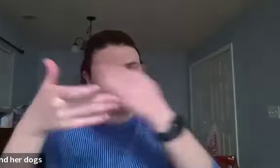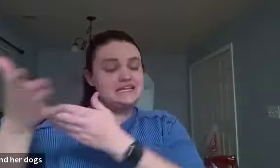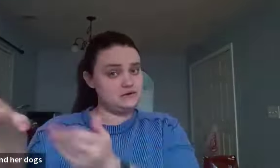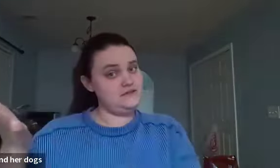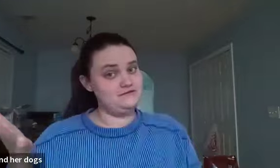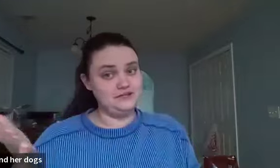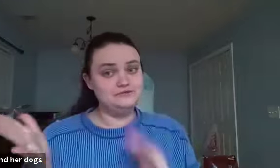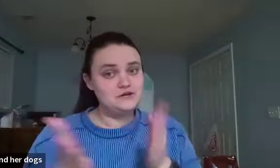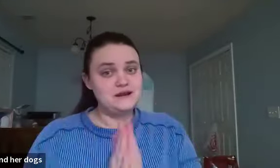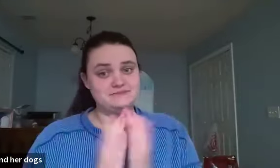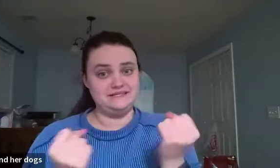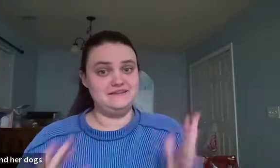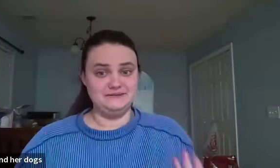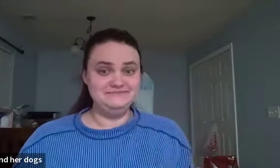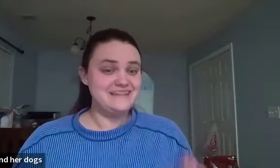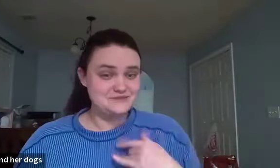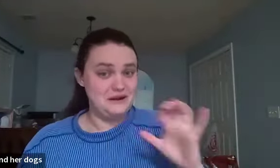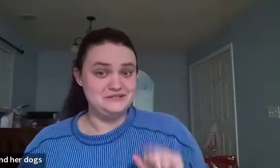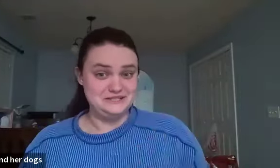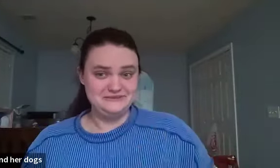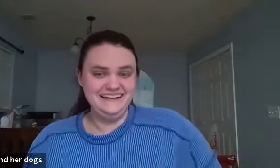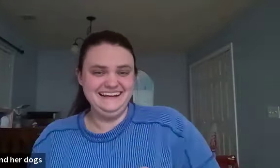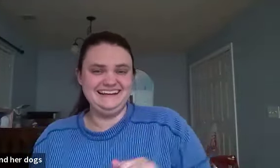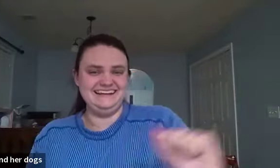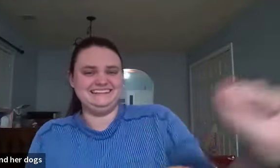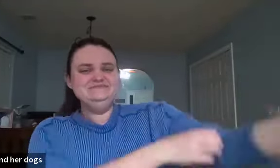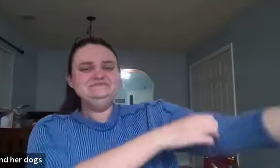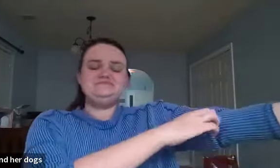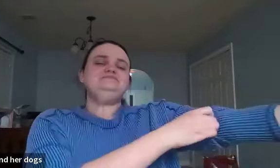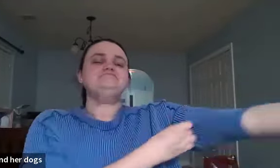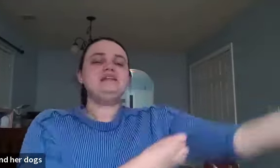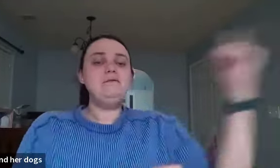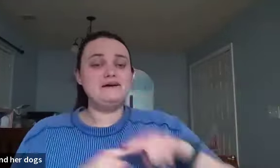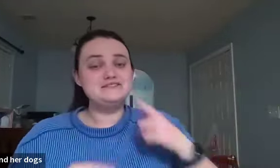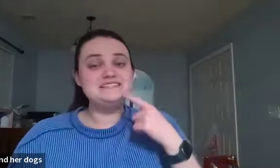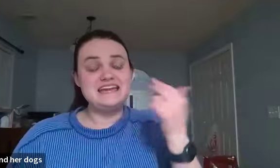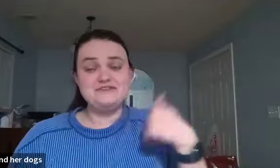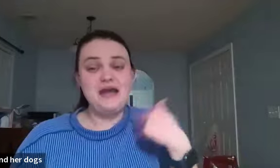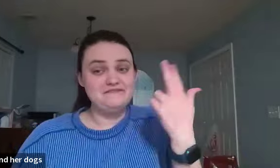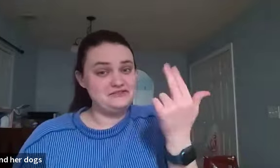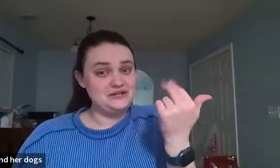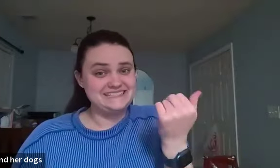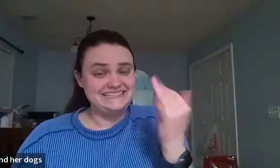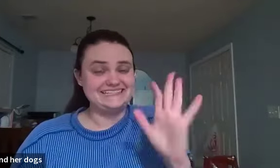list. It's already there for you. Don't ask me to sign them. That's what I would do. But I was gonna say, if you have the